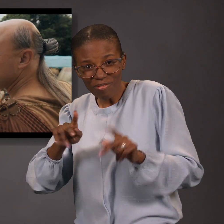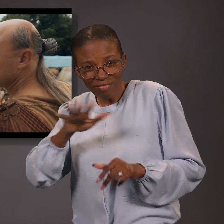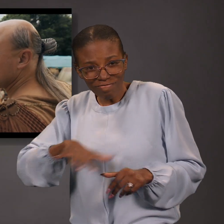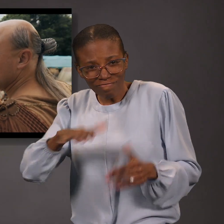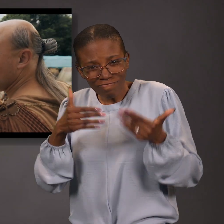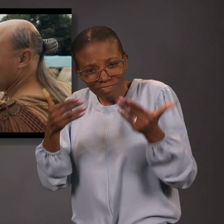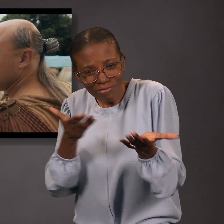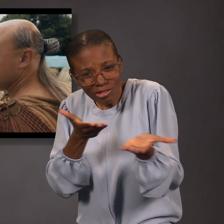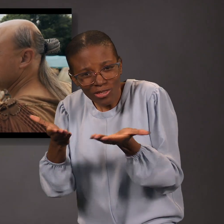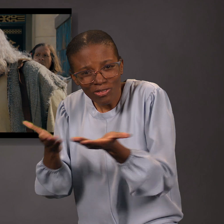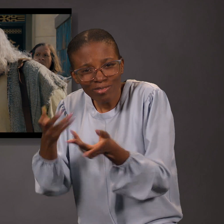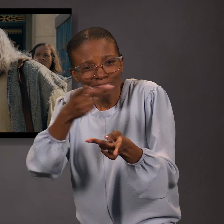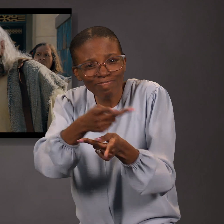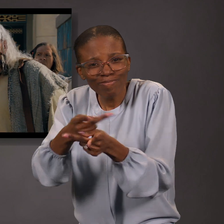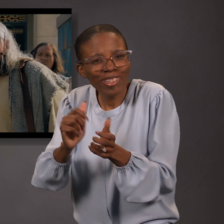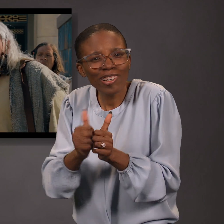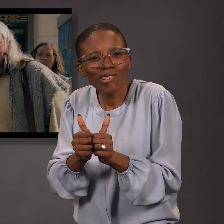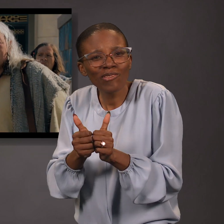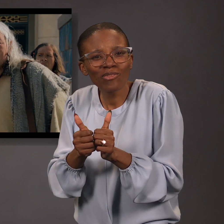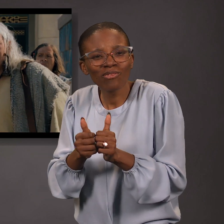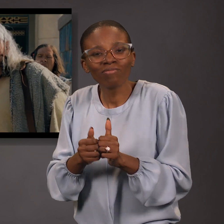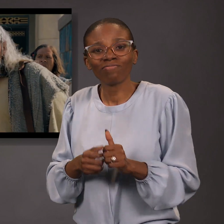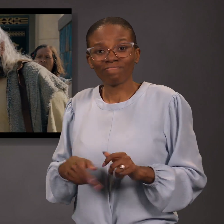How will we minister to them all?